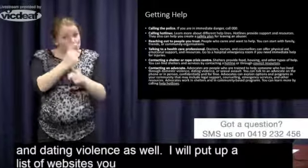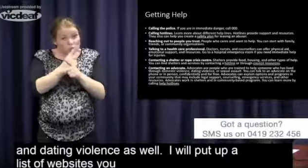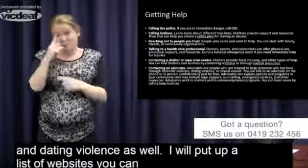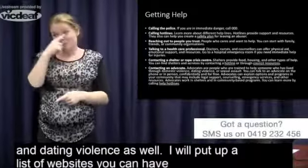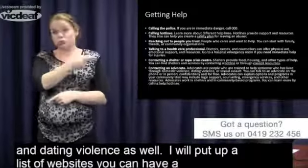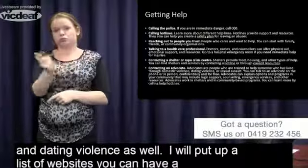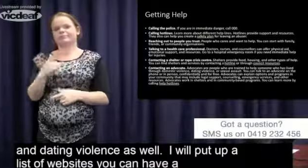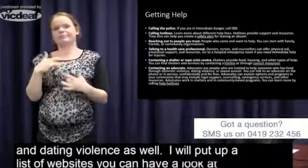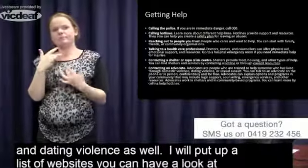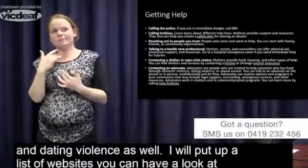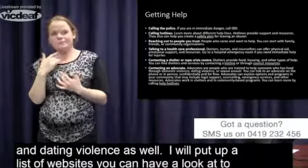find out more information.